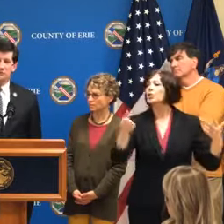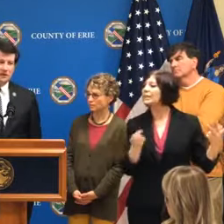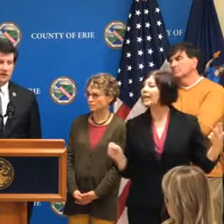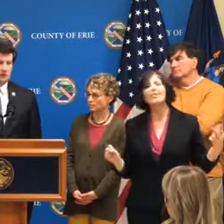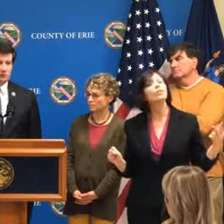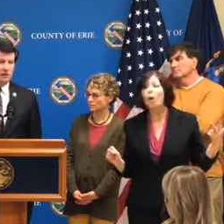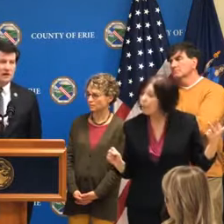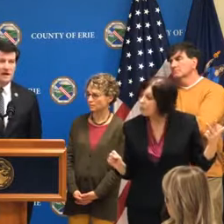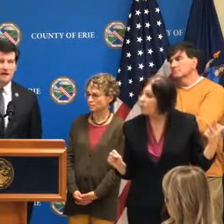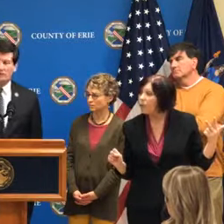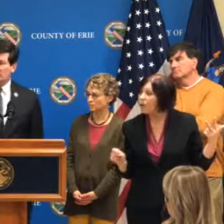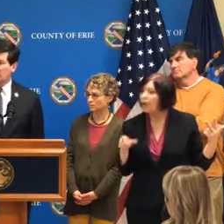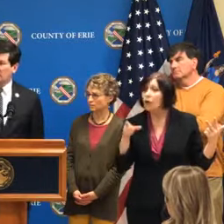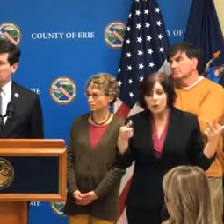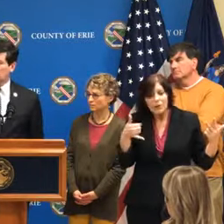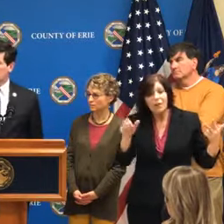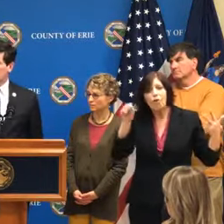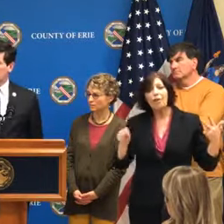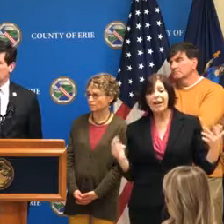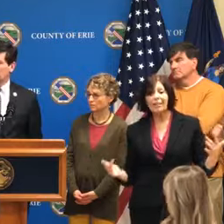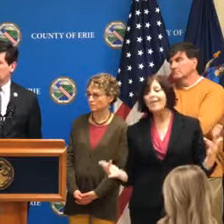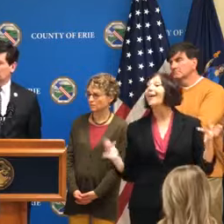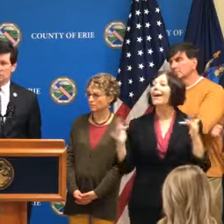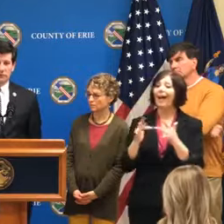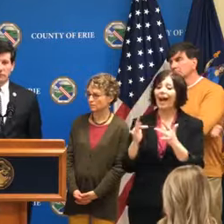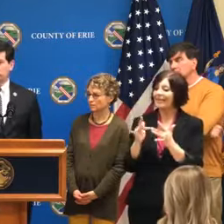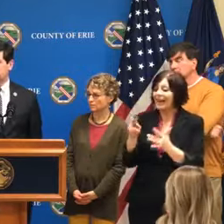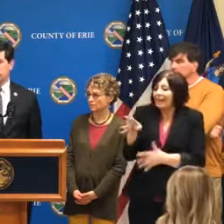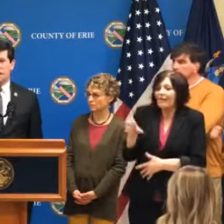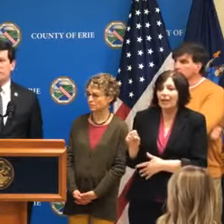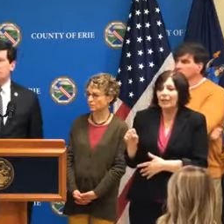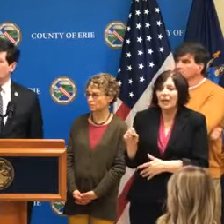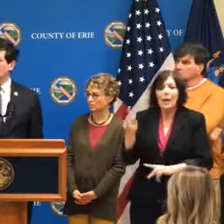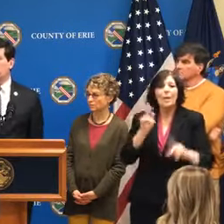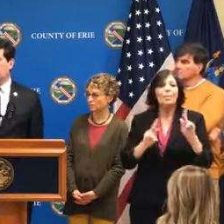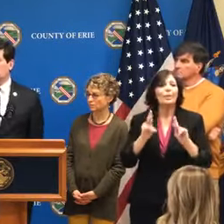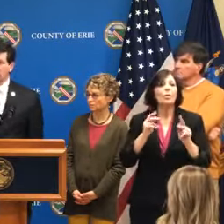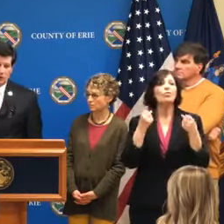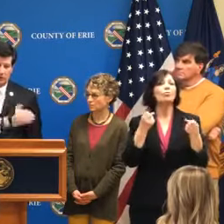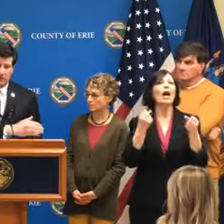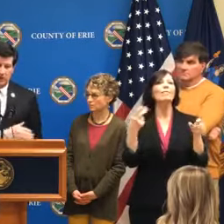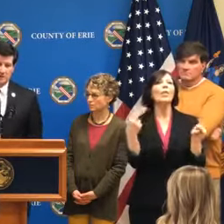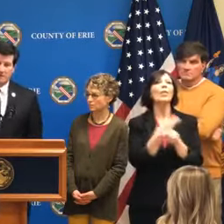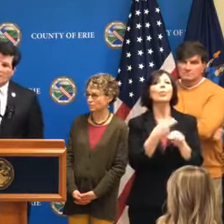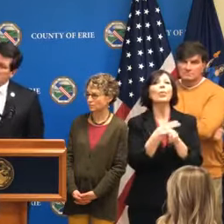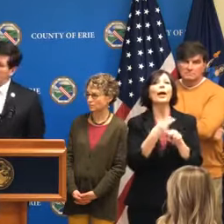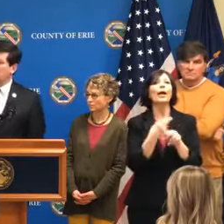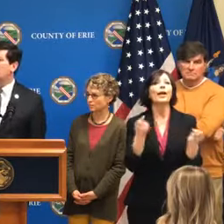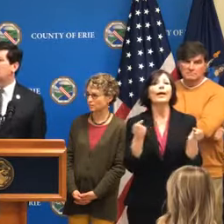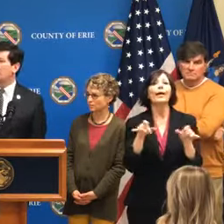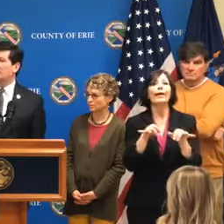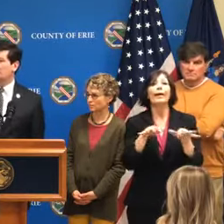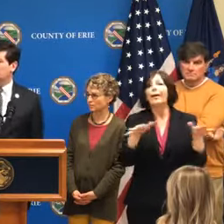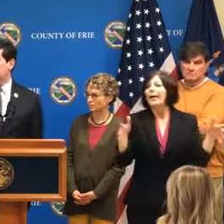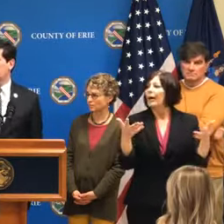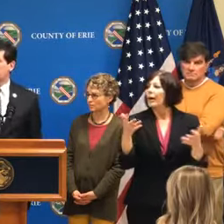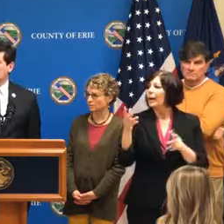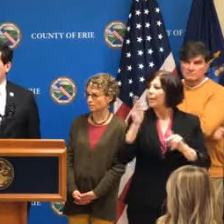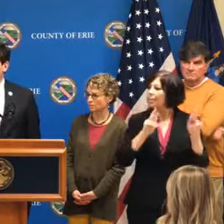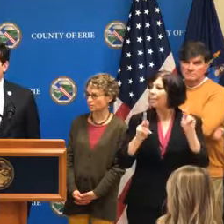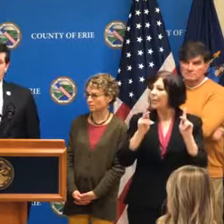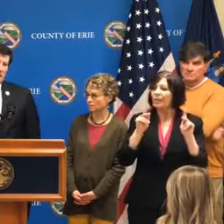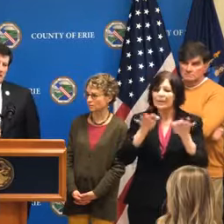doesn't mean that you might not have come in contact with it. People drive on the thruway. We know of lots of counties now that are